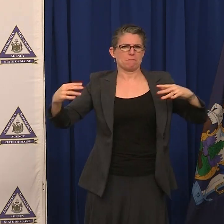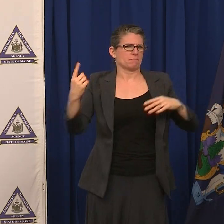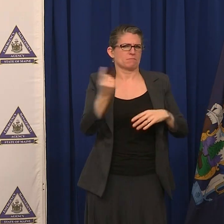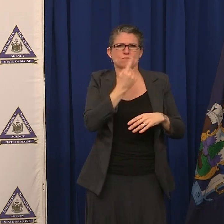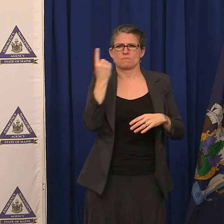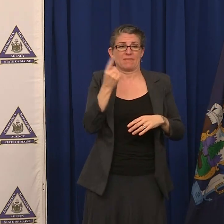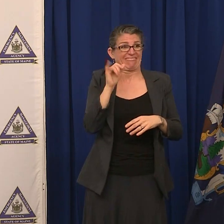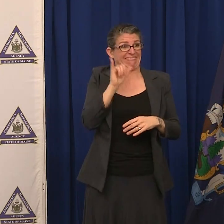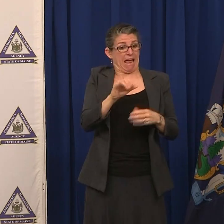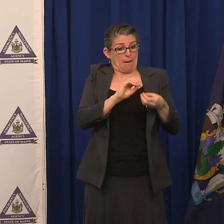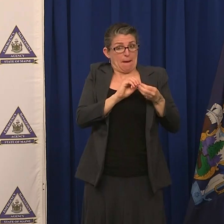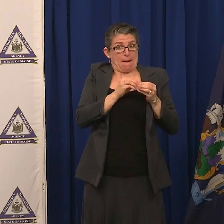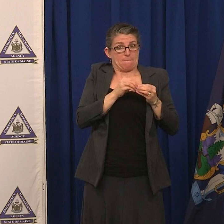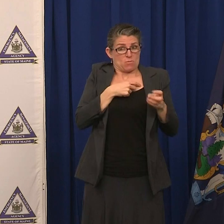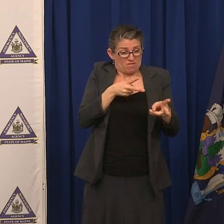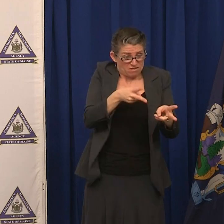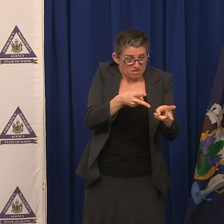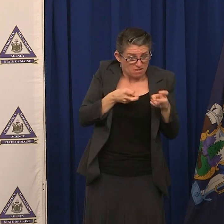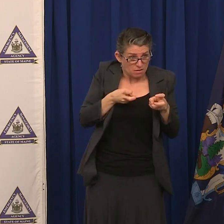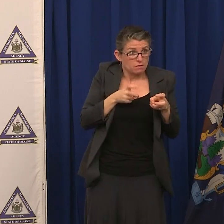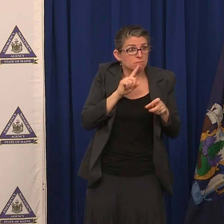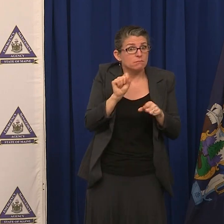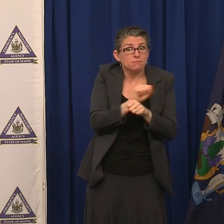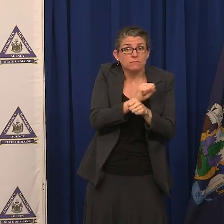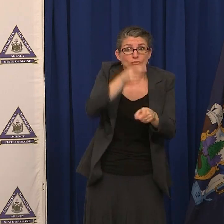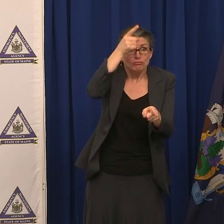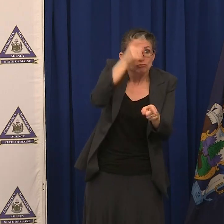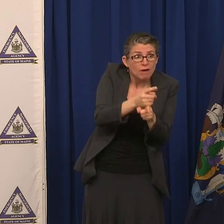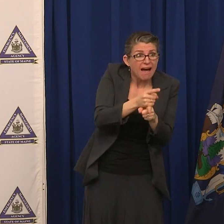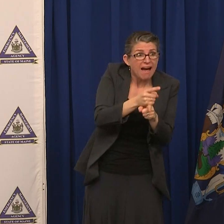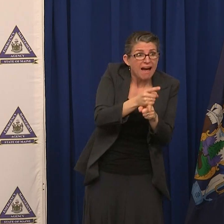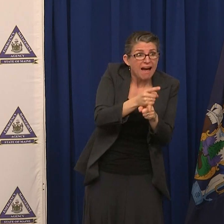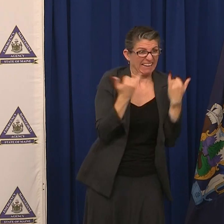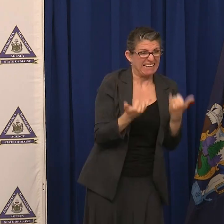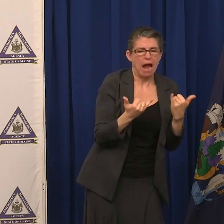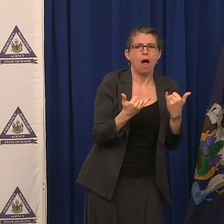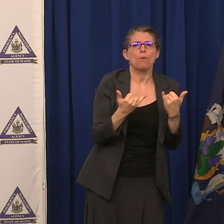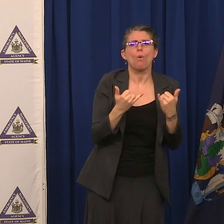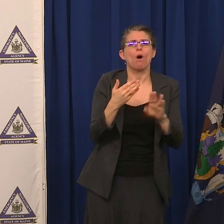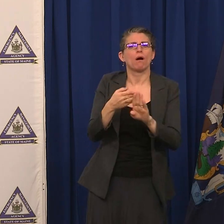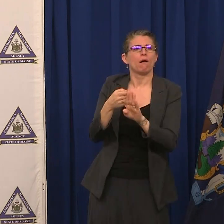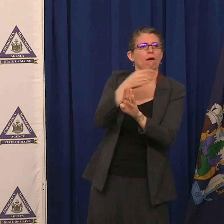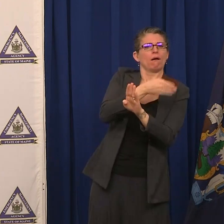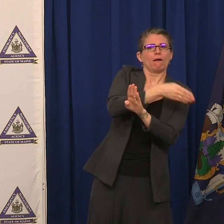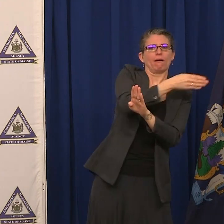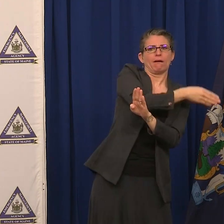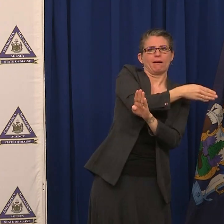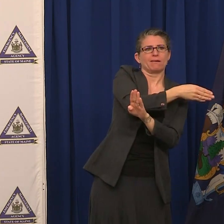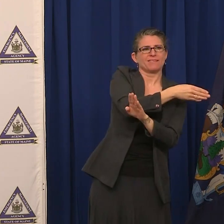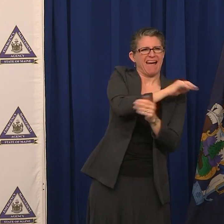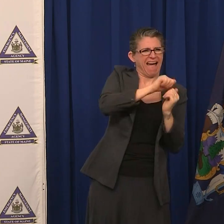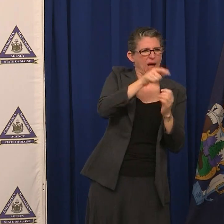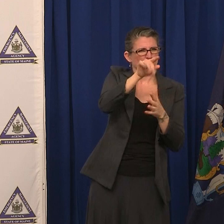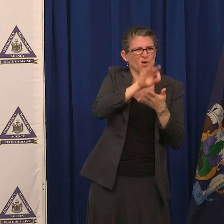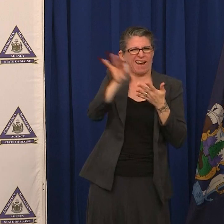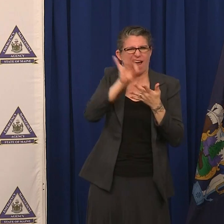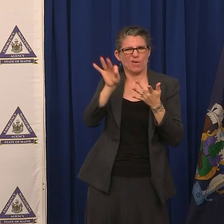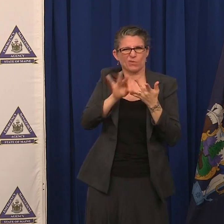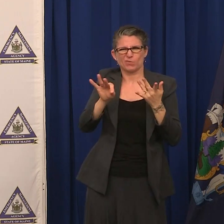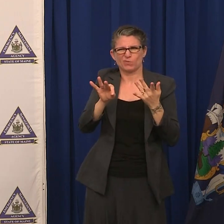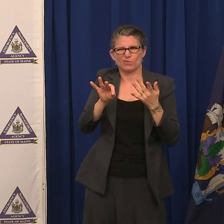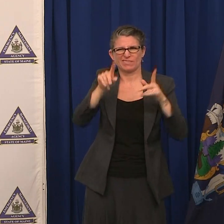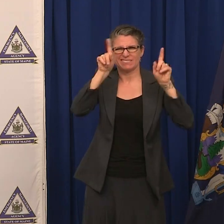better. And that's a phenomenon that is commonplace to any kind of outbreak, whether it's respiratory,